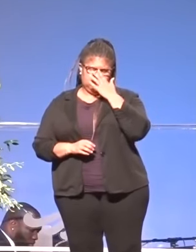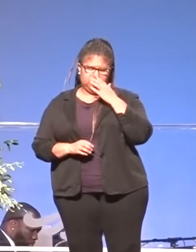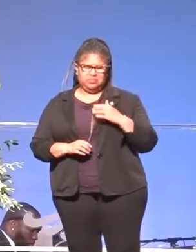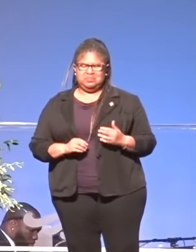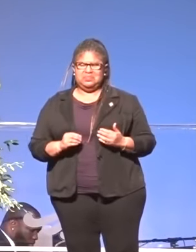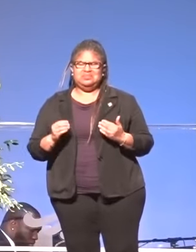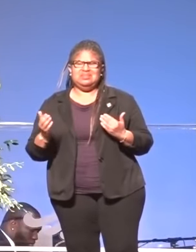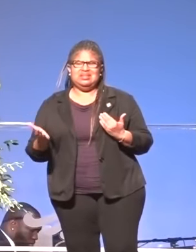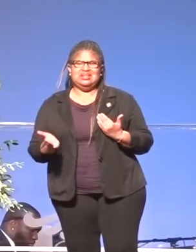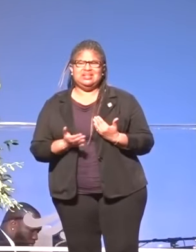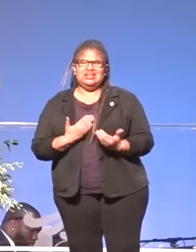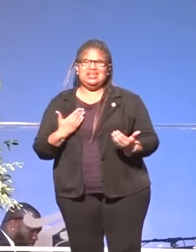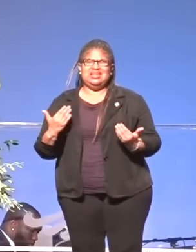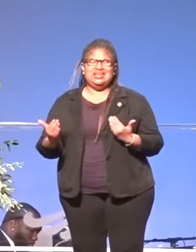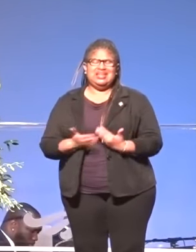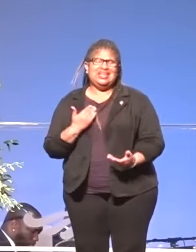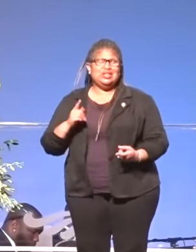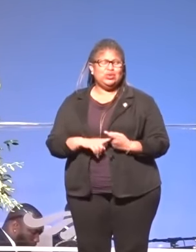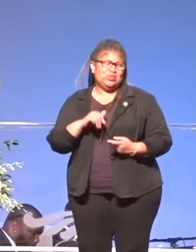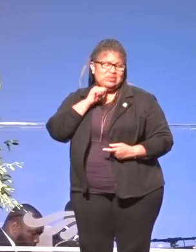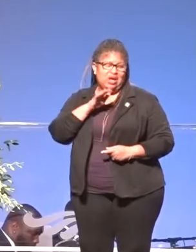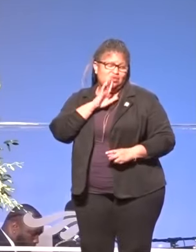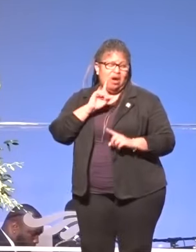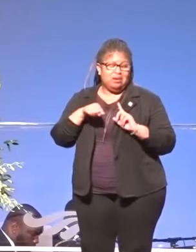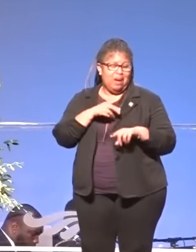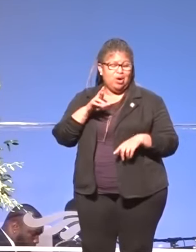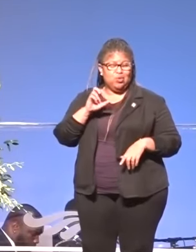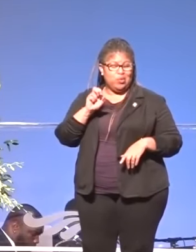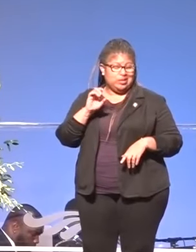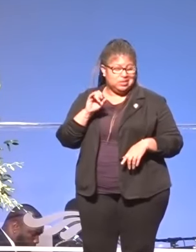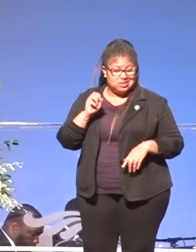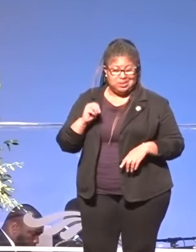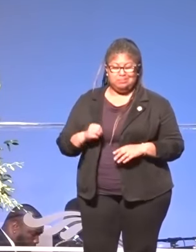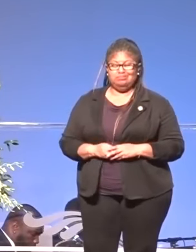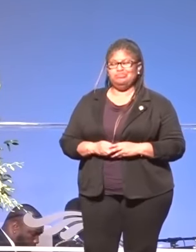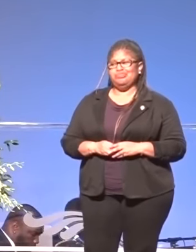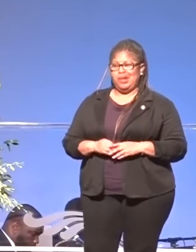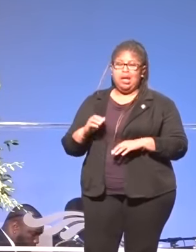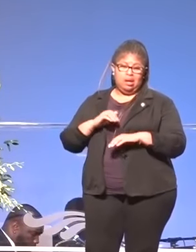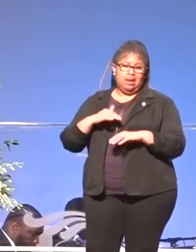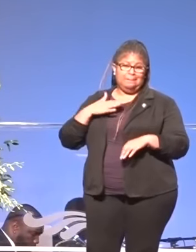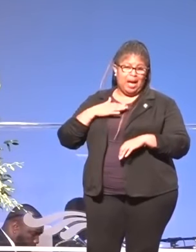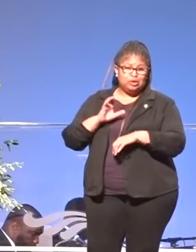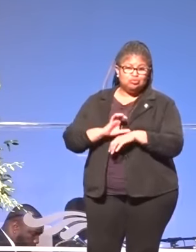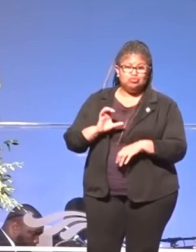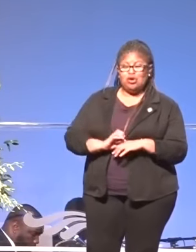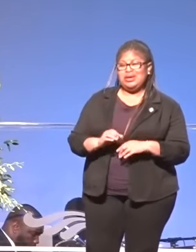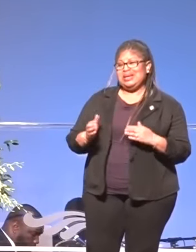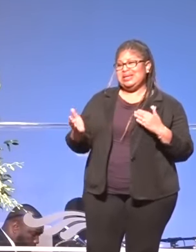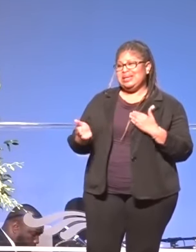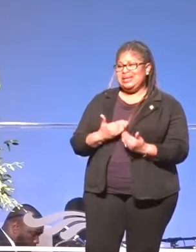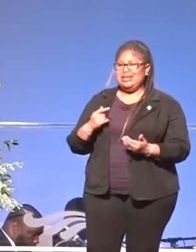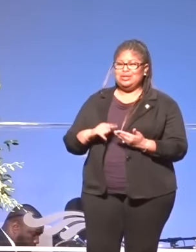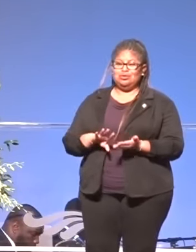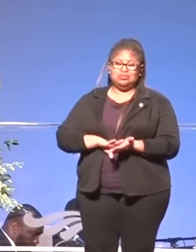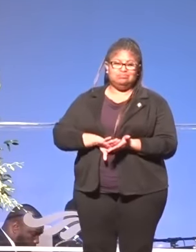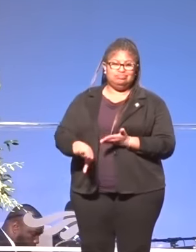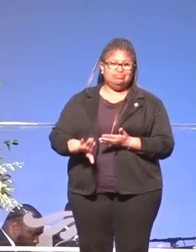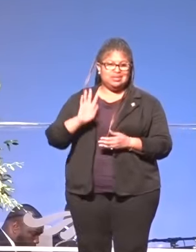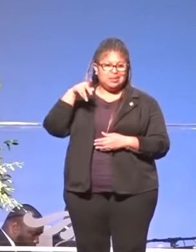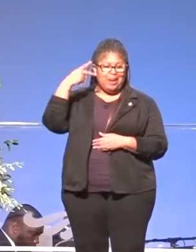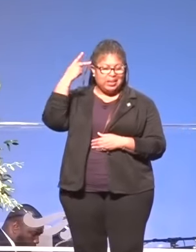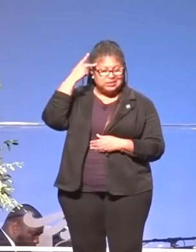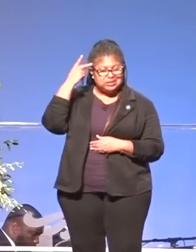is easy to not talk about racism. At my church, it is easy to dismiss as politics the